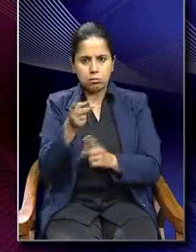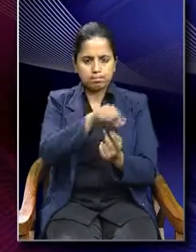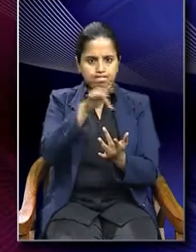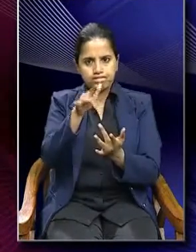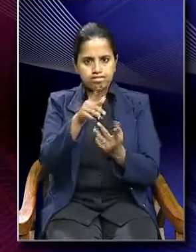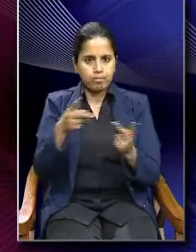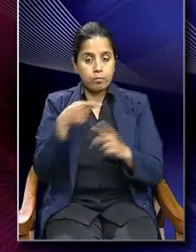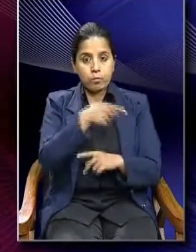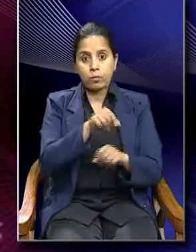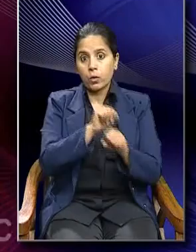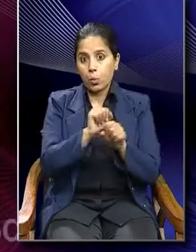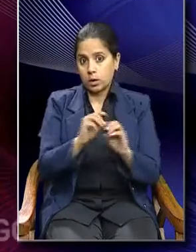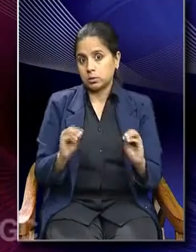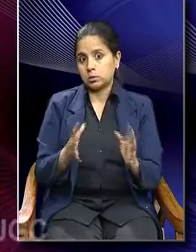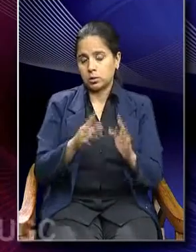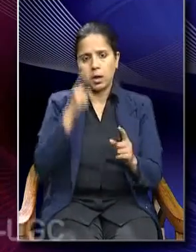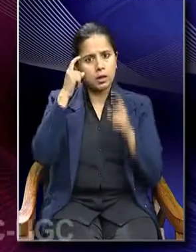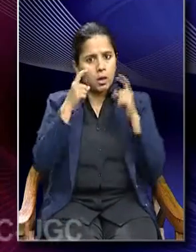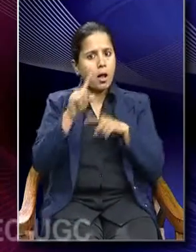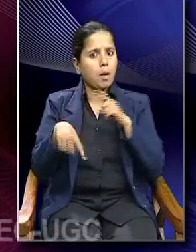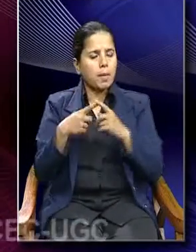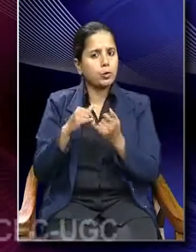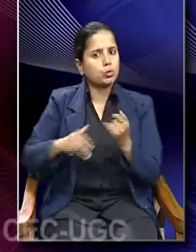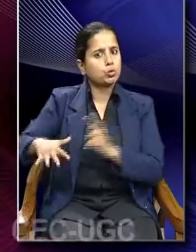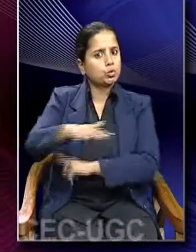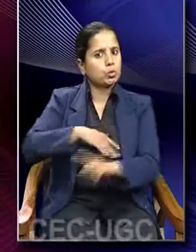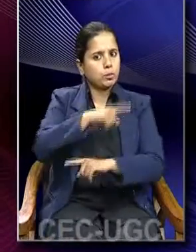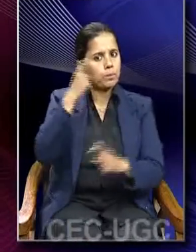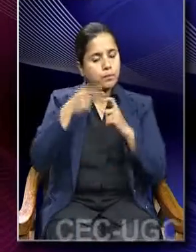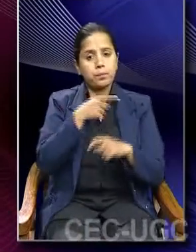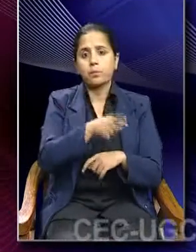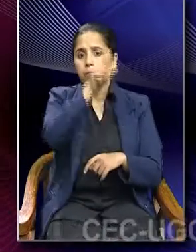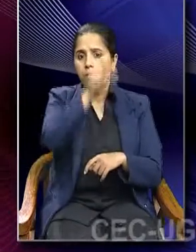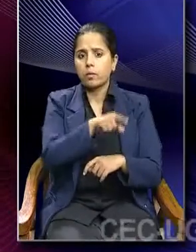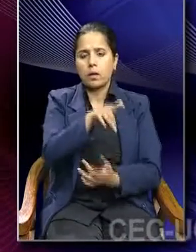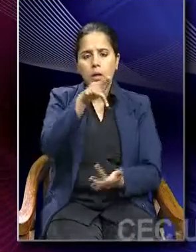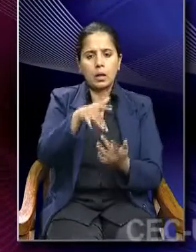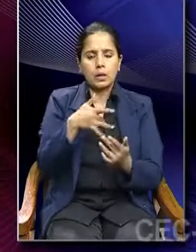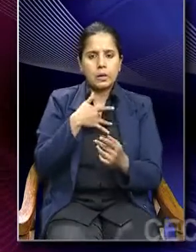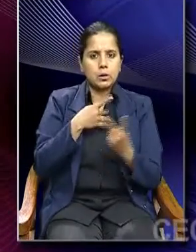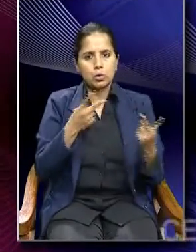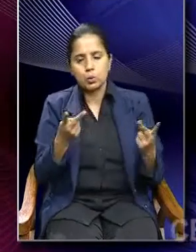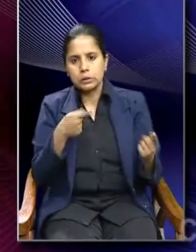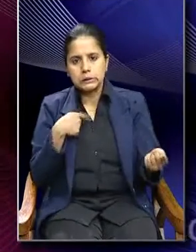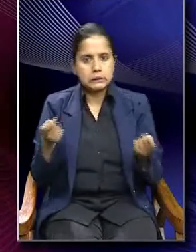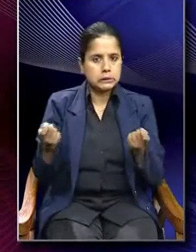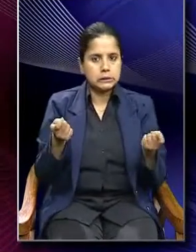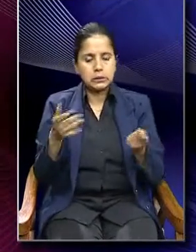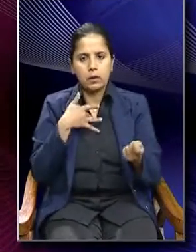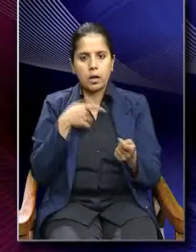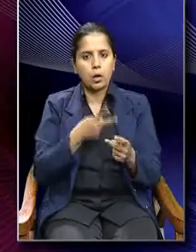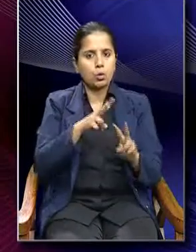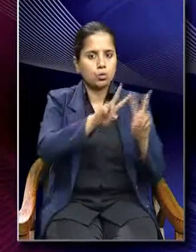Parsons started working in terms of thinking about the society, he was in between two kind of areas or